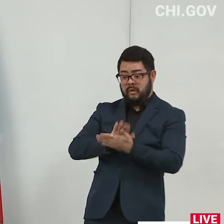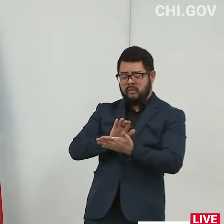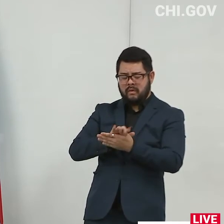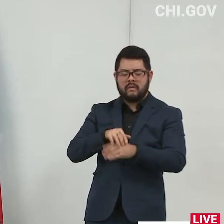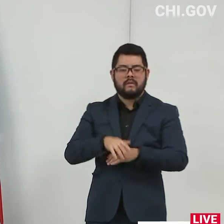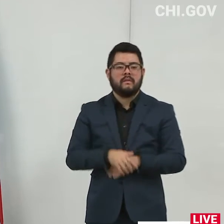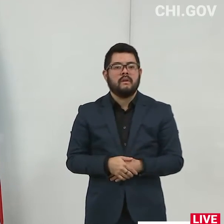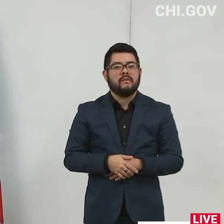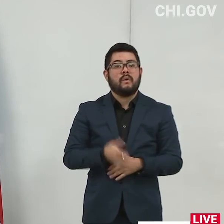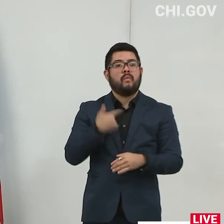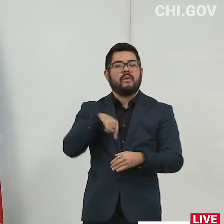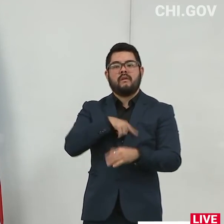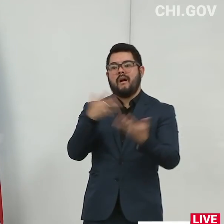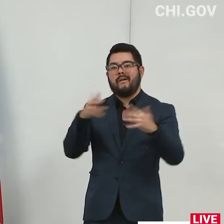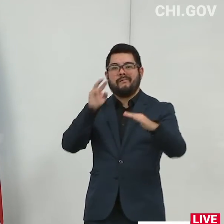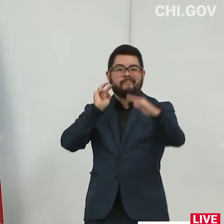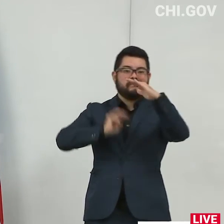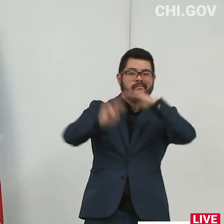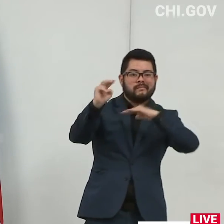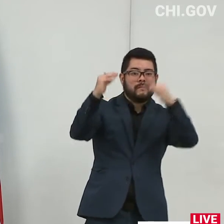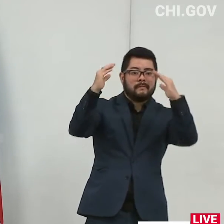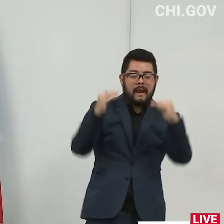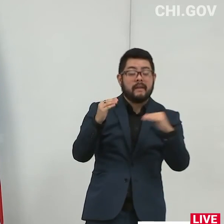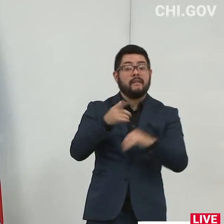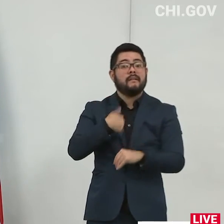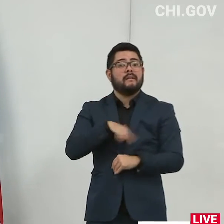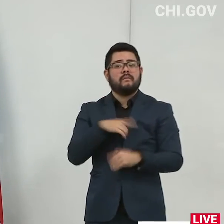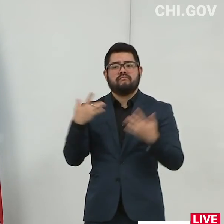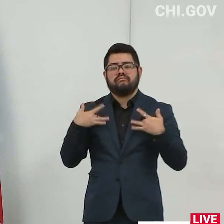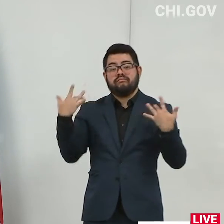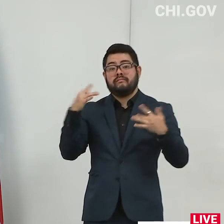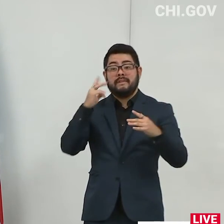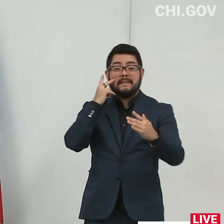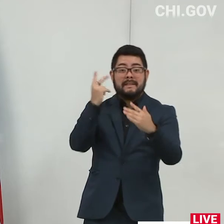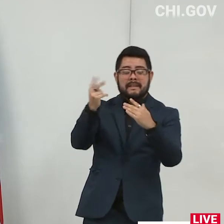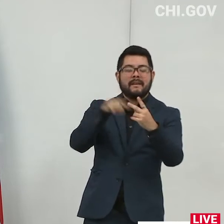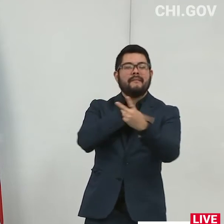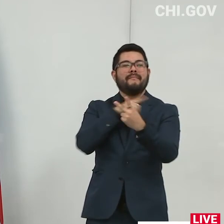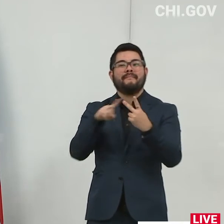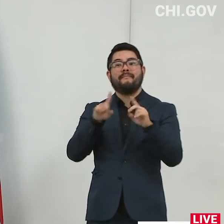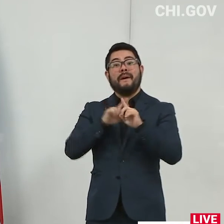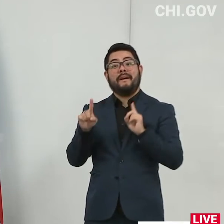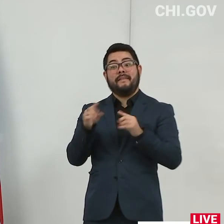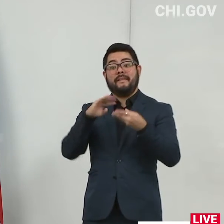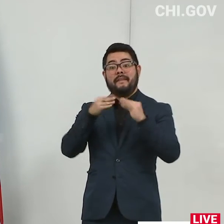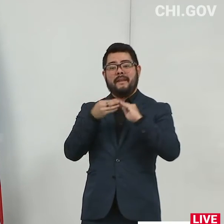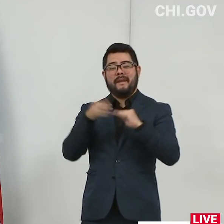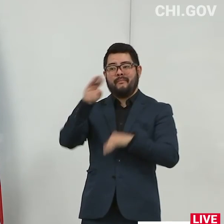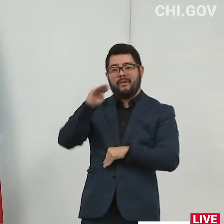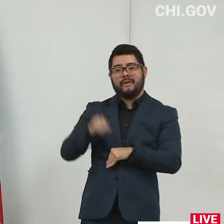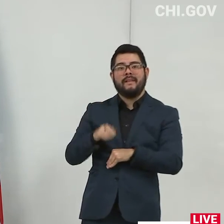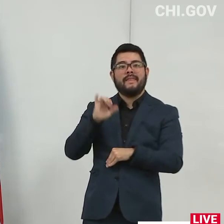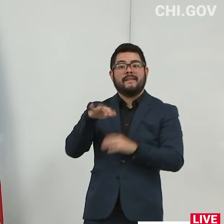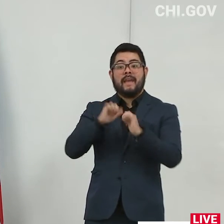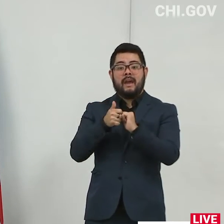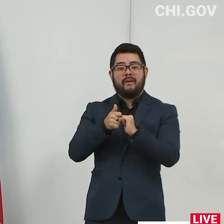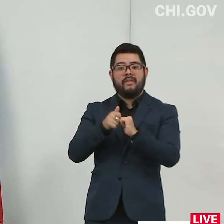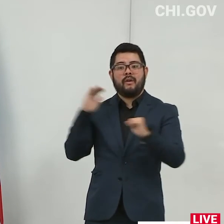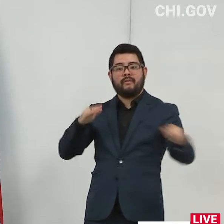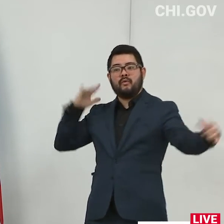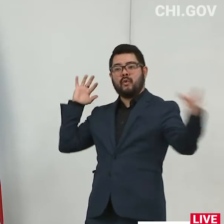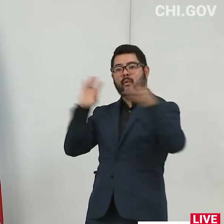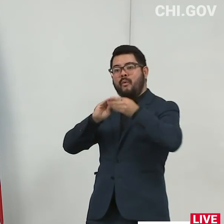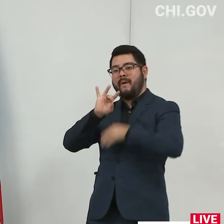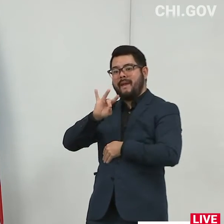was anticipated. We're excited and happy about it, but these were anticipated results based on how our students have been performing over the totality of their high